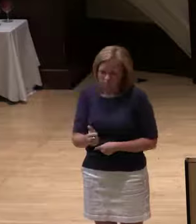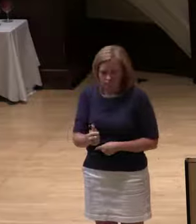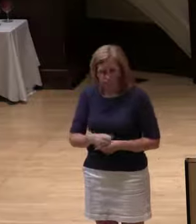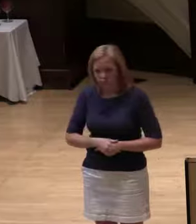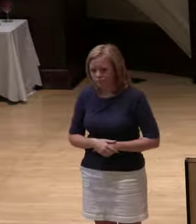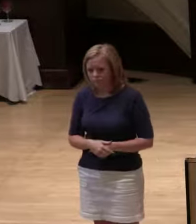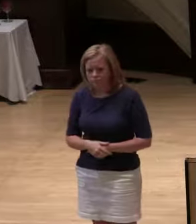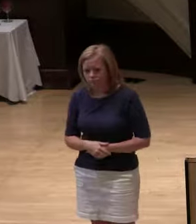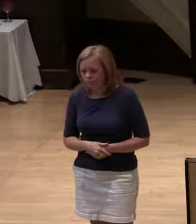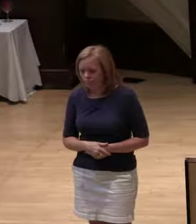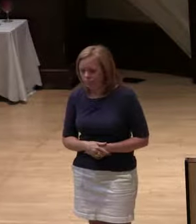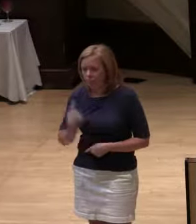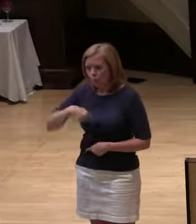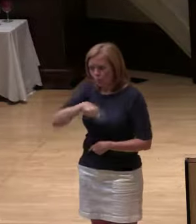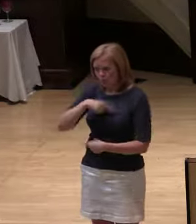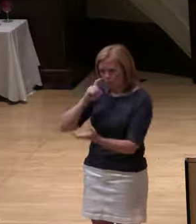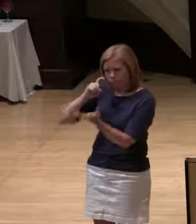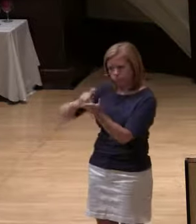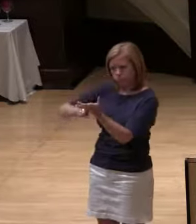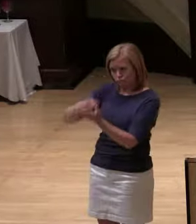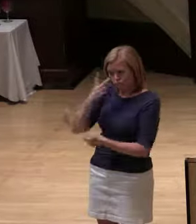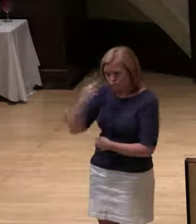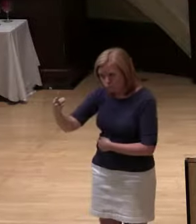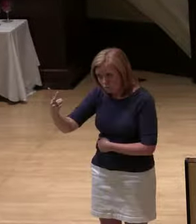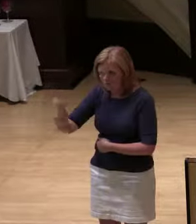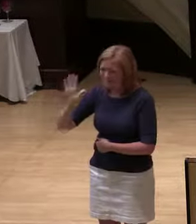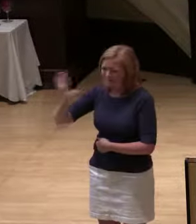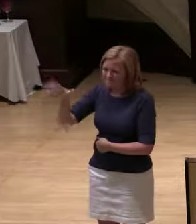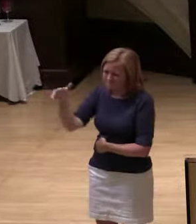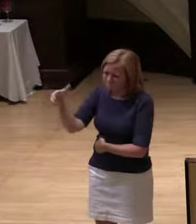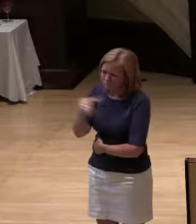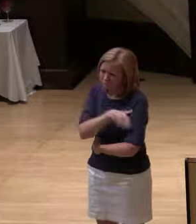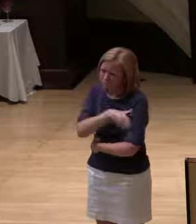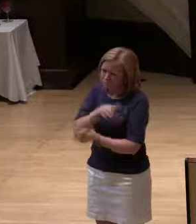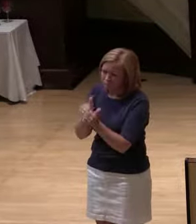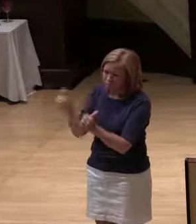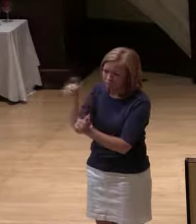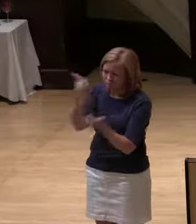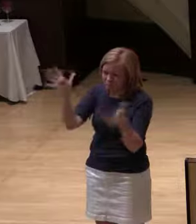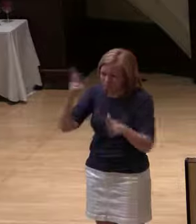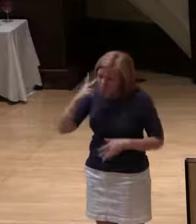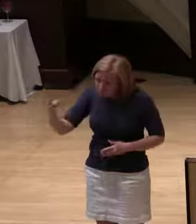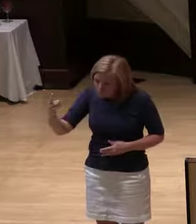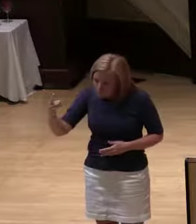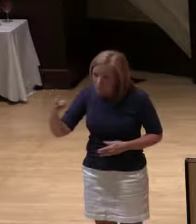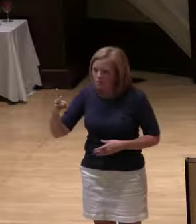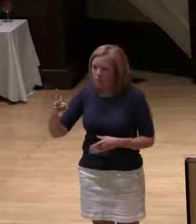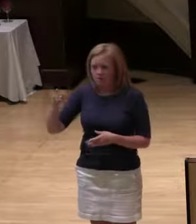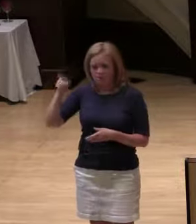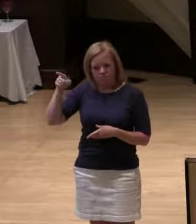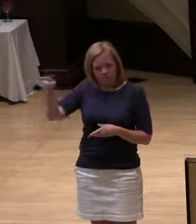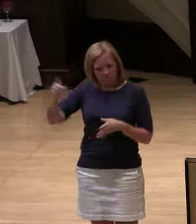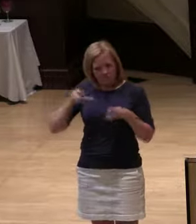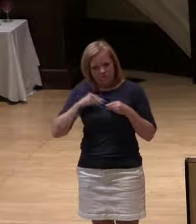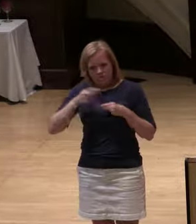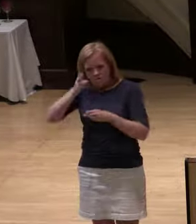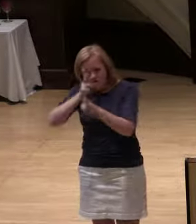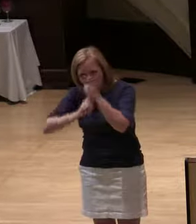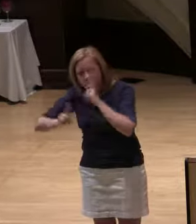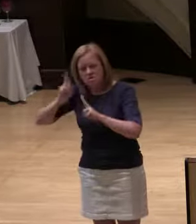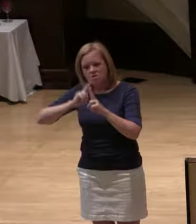had been eyewitnesses of his majesty, for he received honor and glory